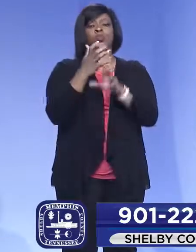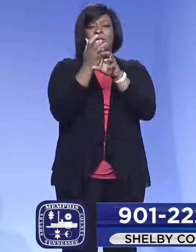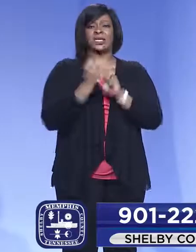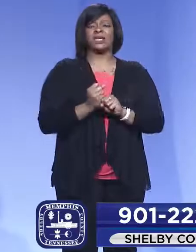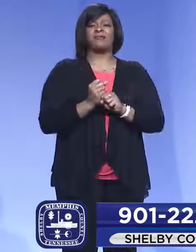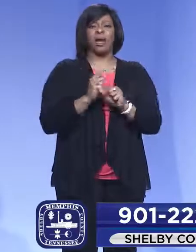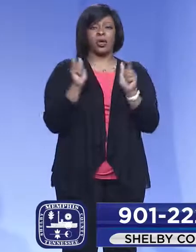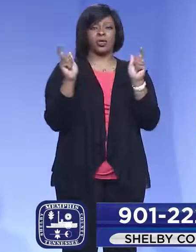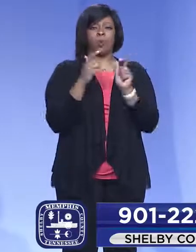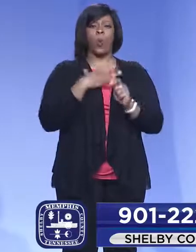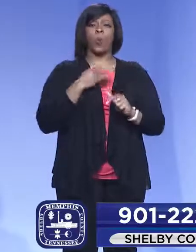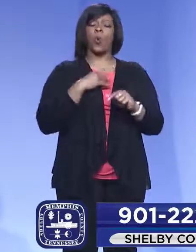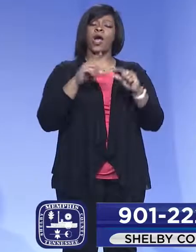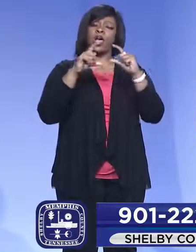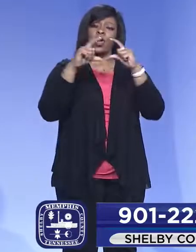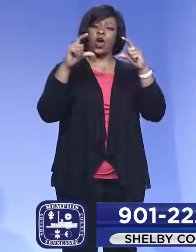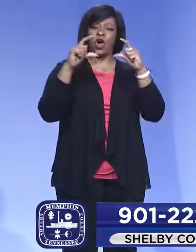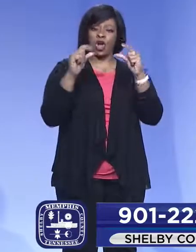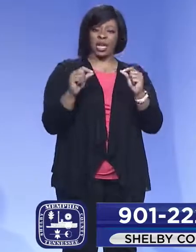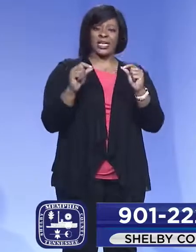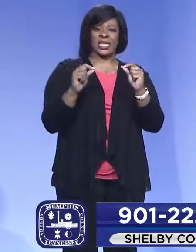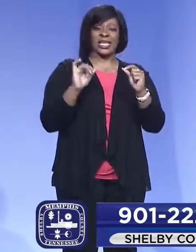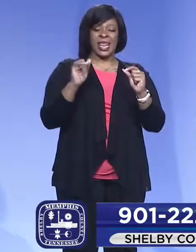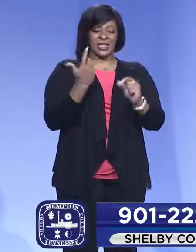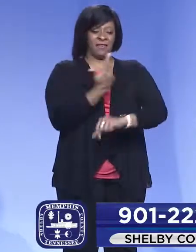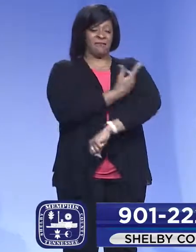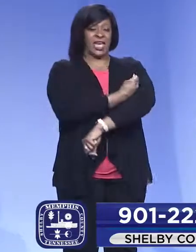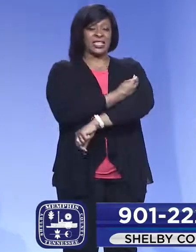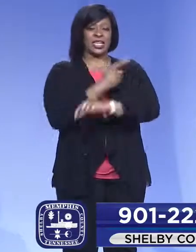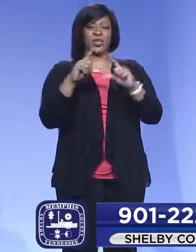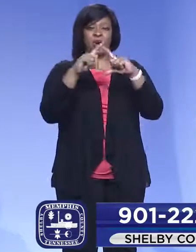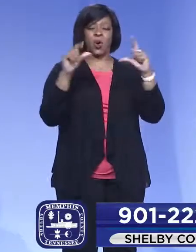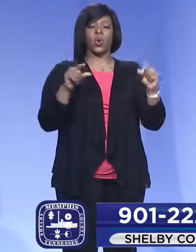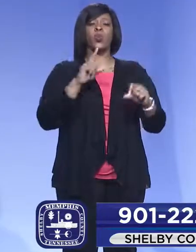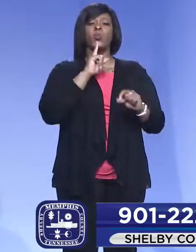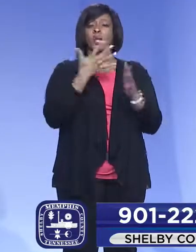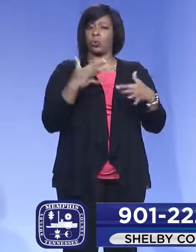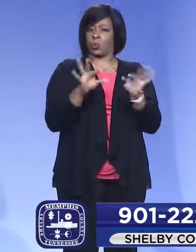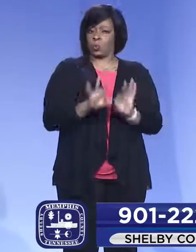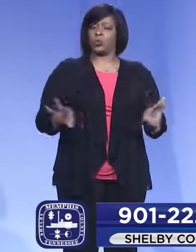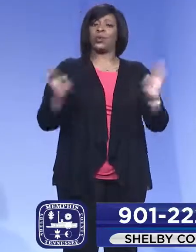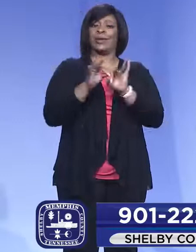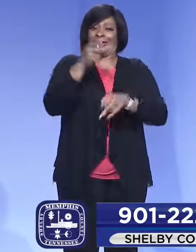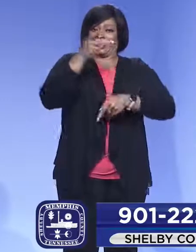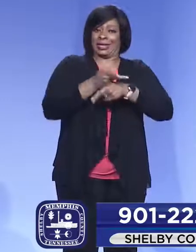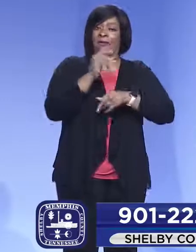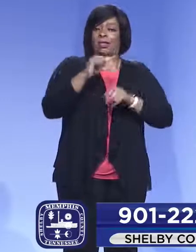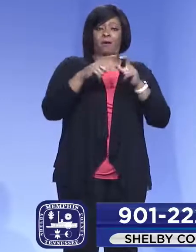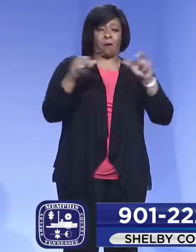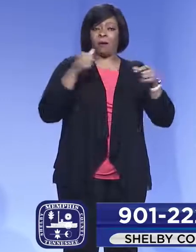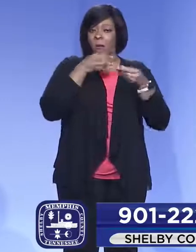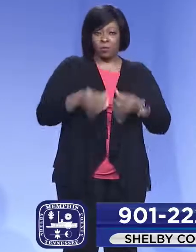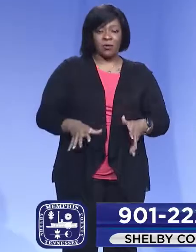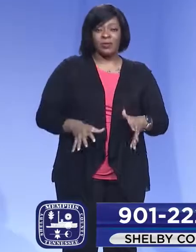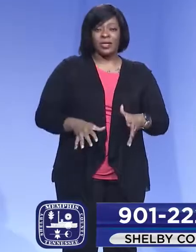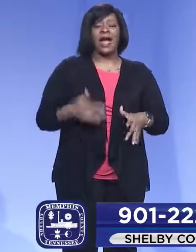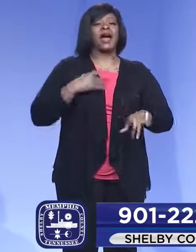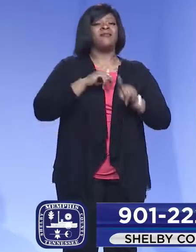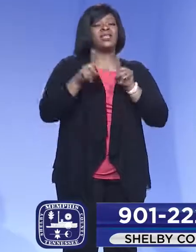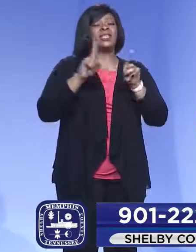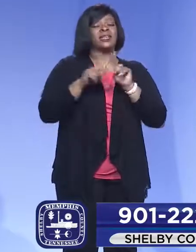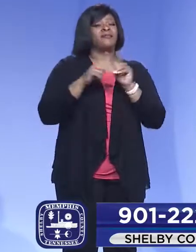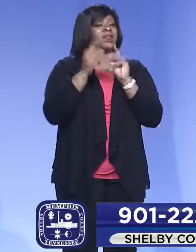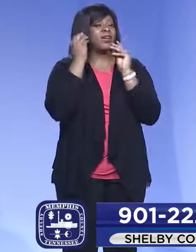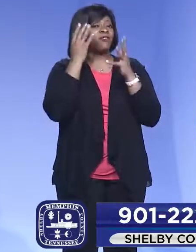received a small white card that is their vaccine card, and it's really critical to keep that card. It has different pieces